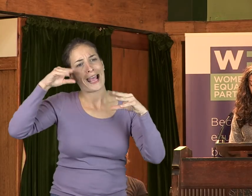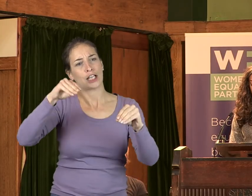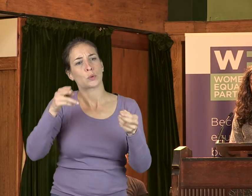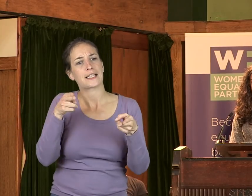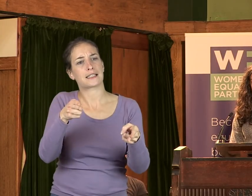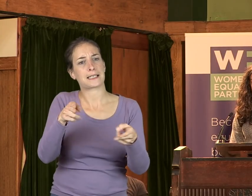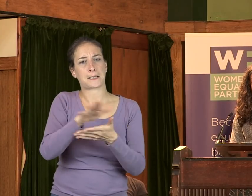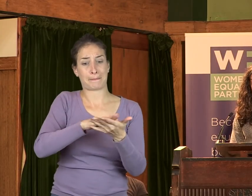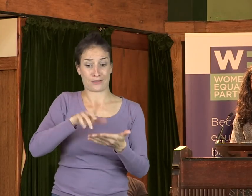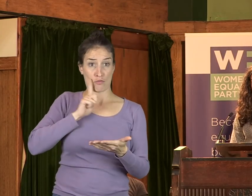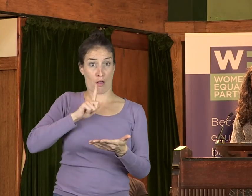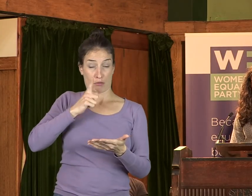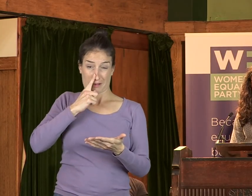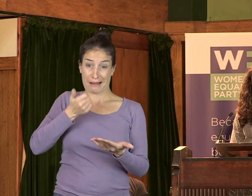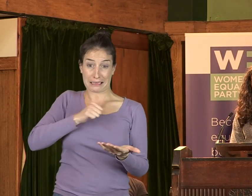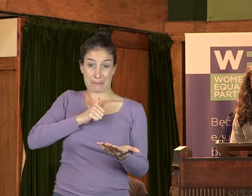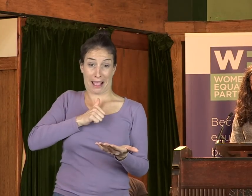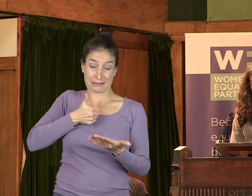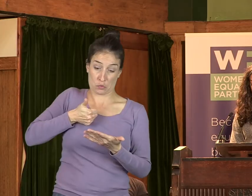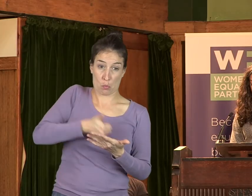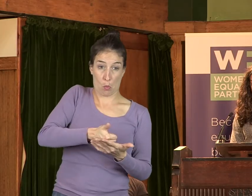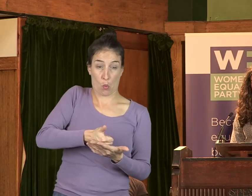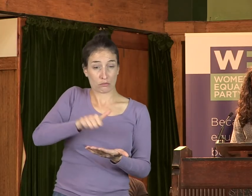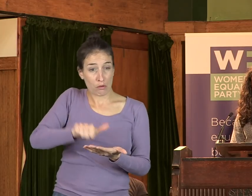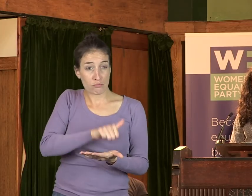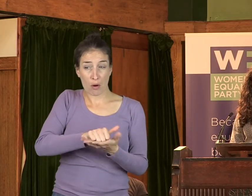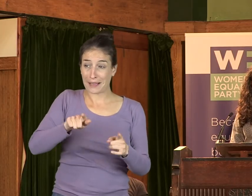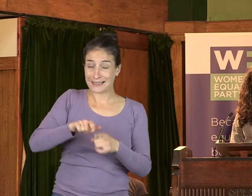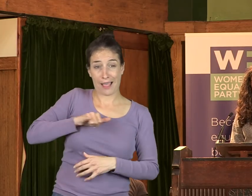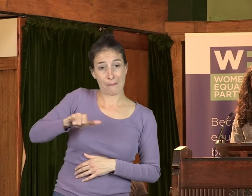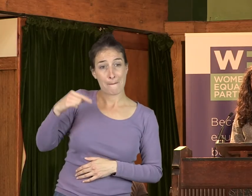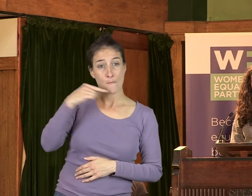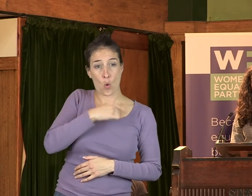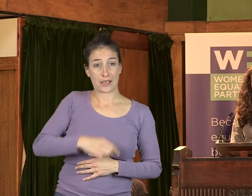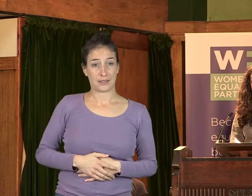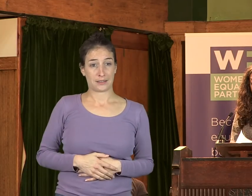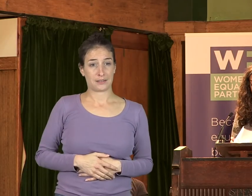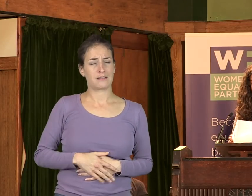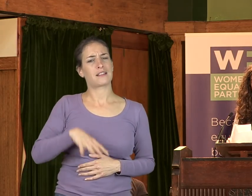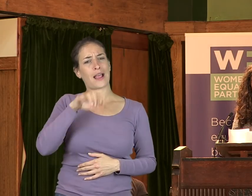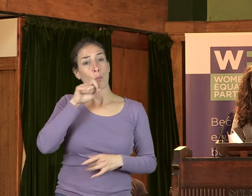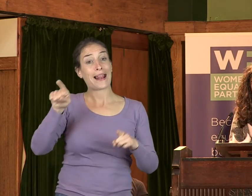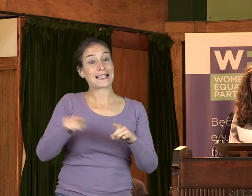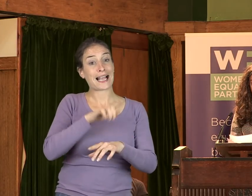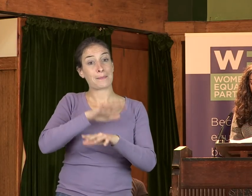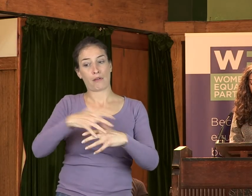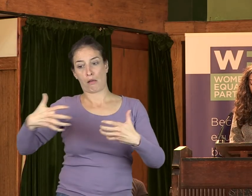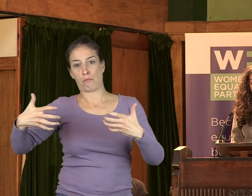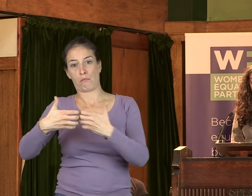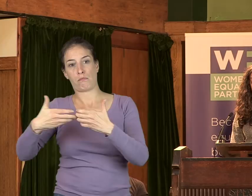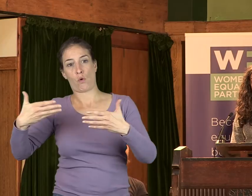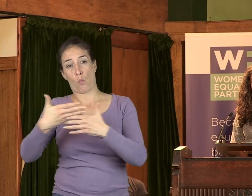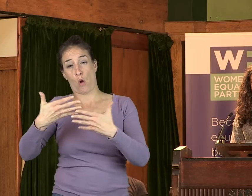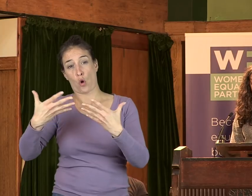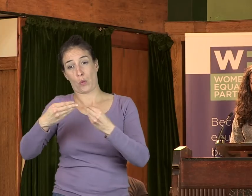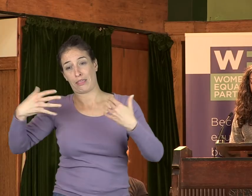counterparts. This goes in hand with our plan to challenge the way the media perceives and objectifies women.